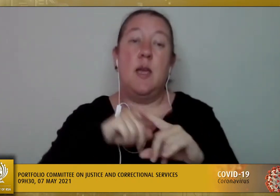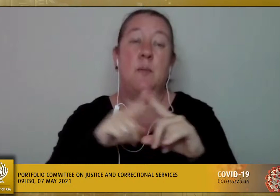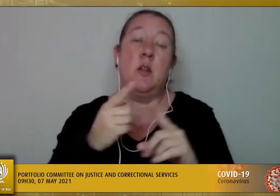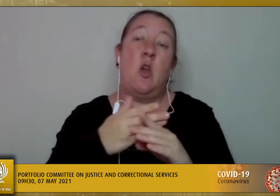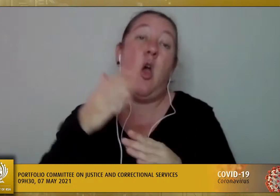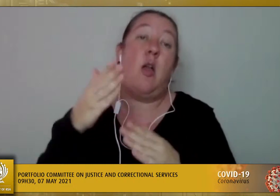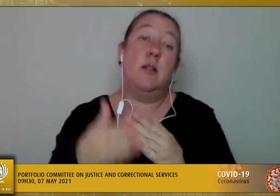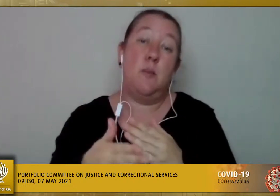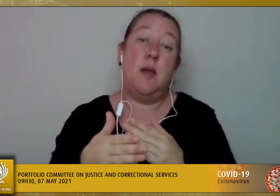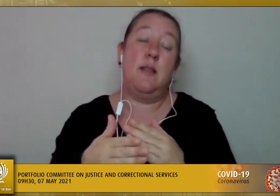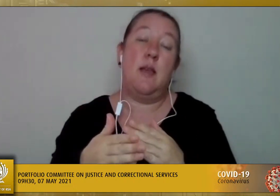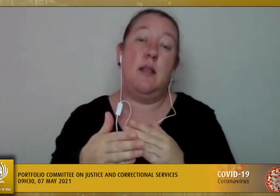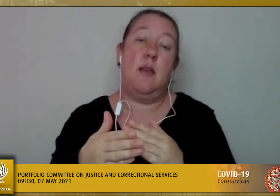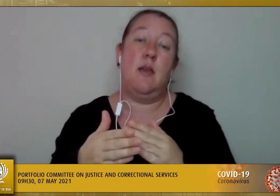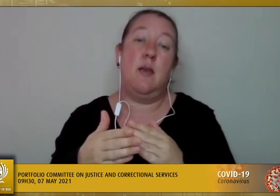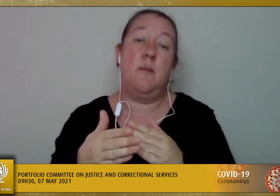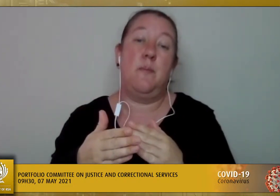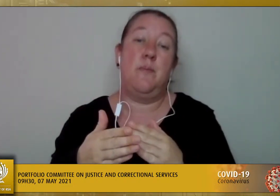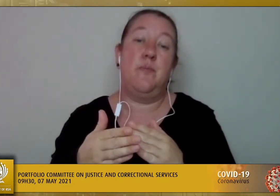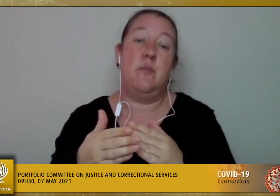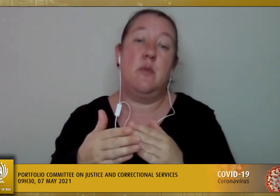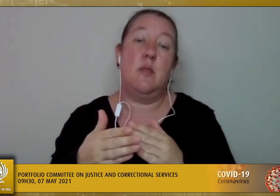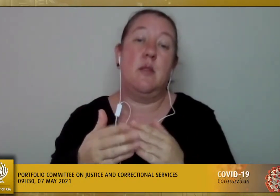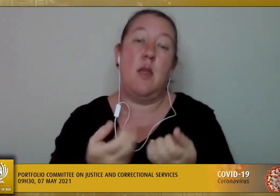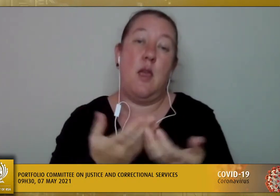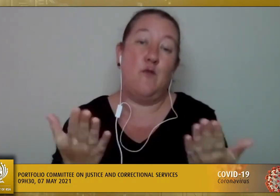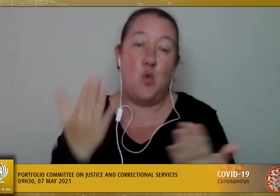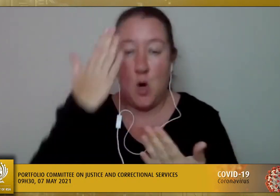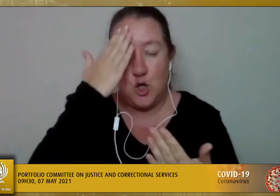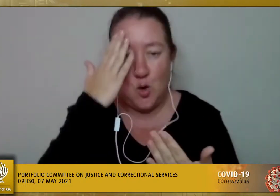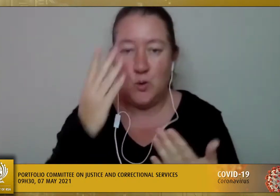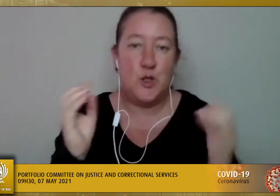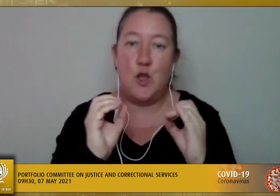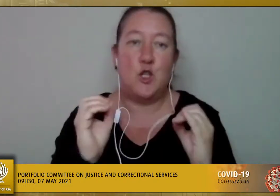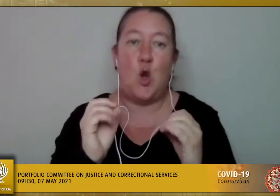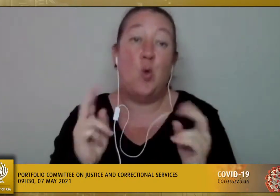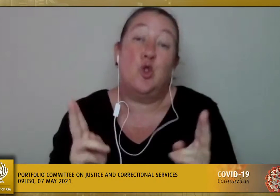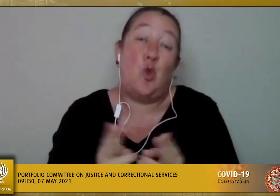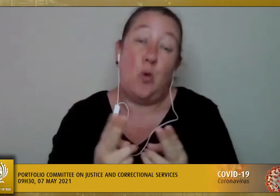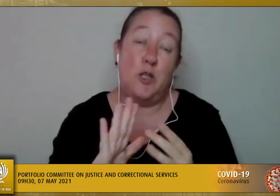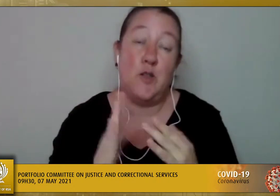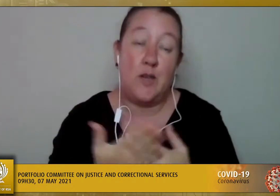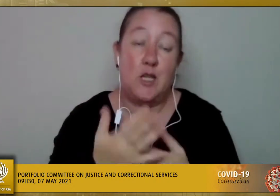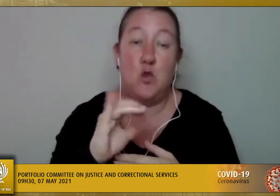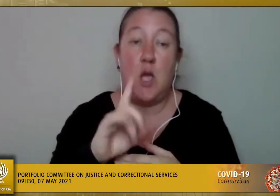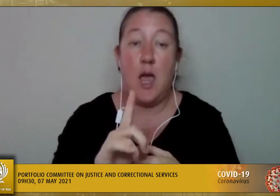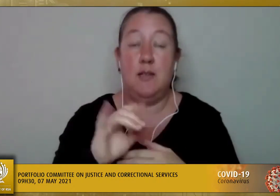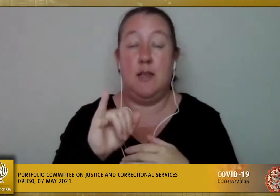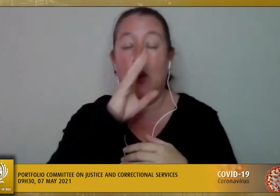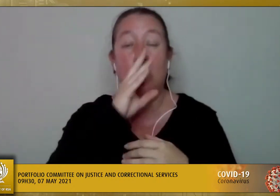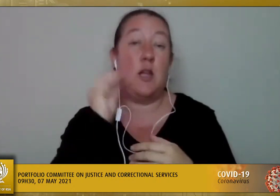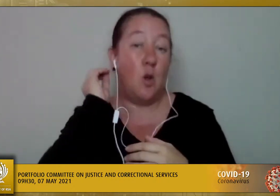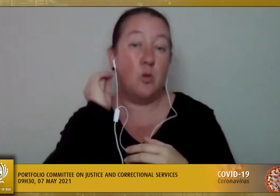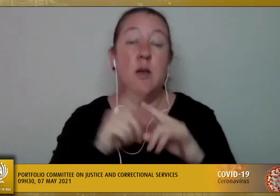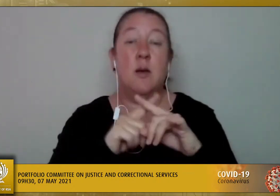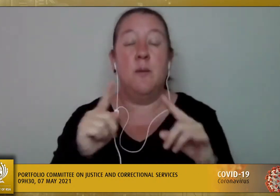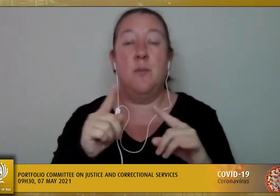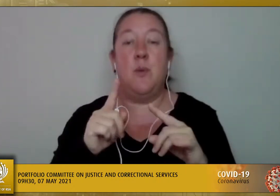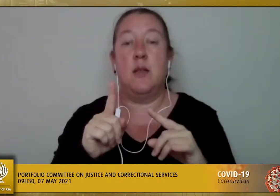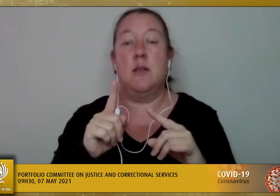ultimately um everyone knows there's no shortage of cases for the IE to take cognizance of but it's